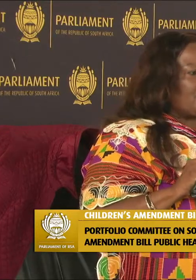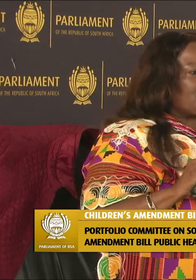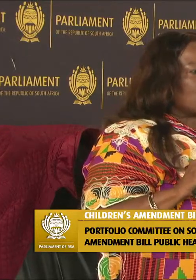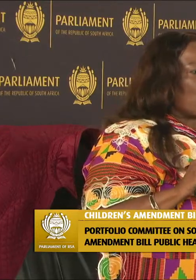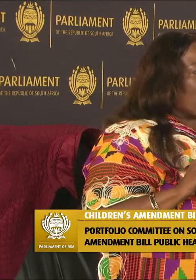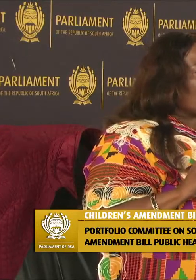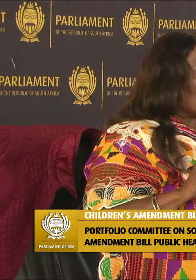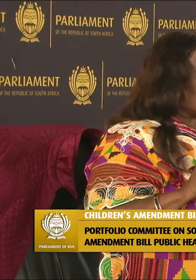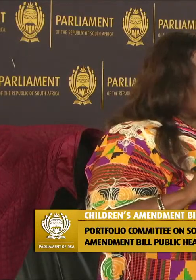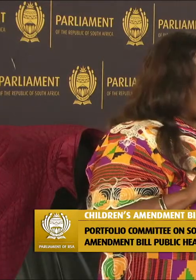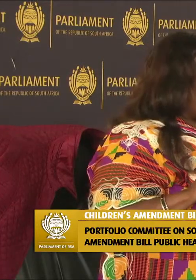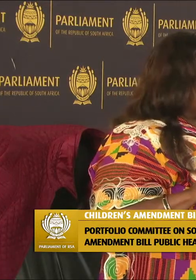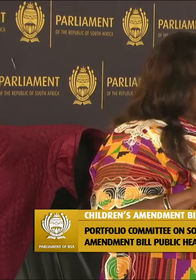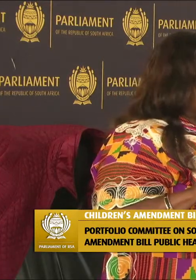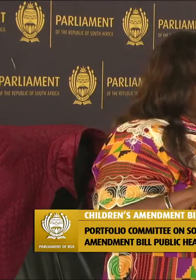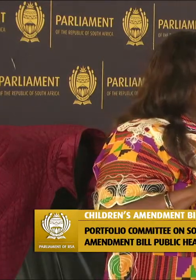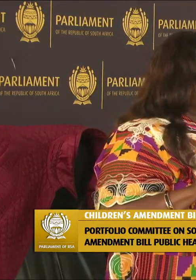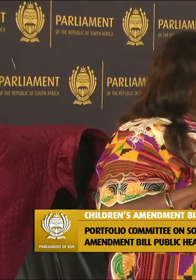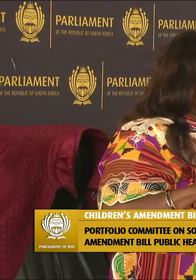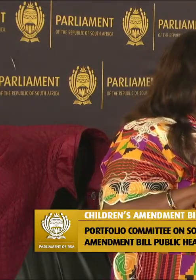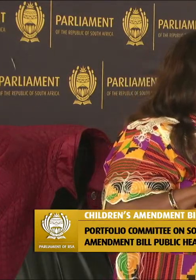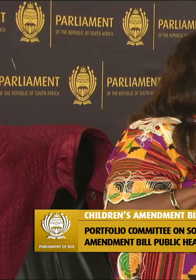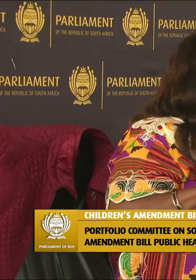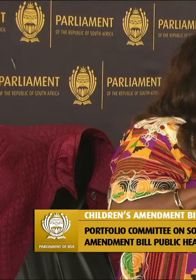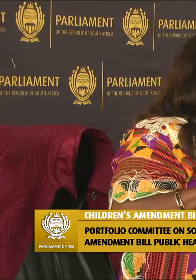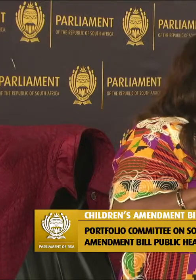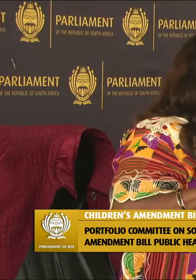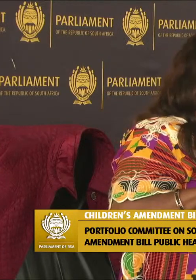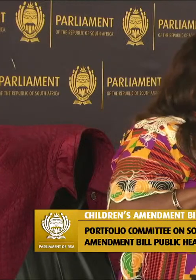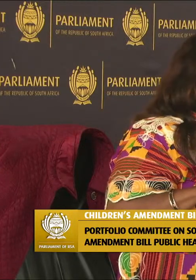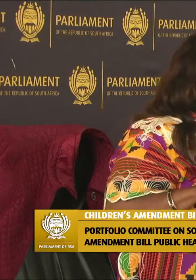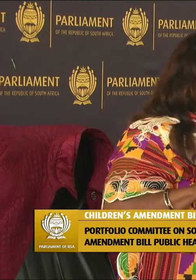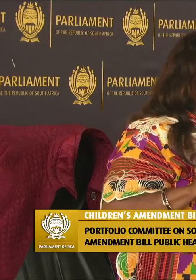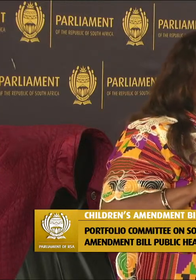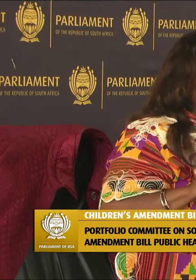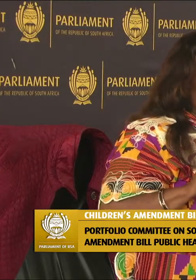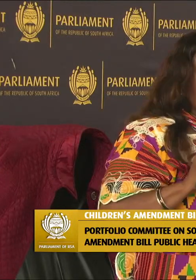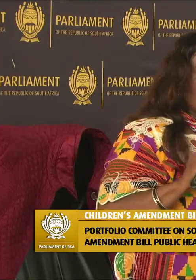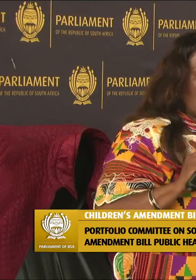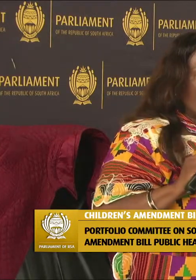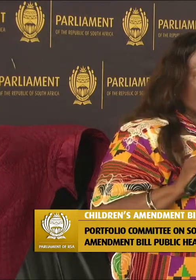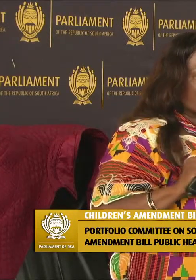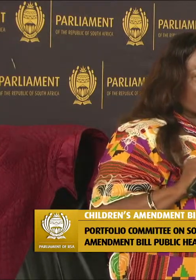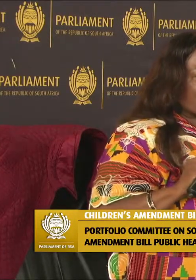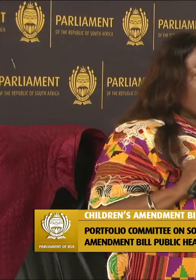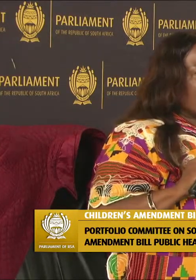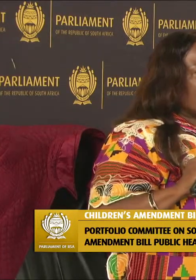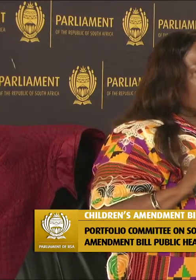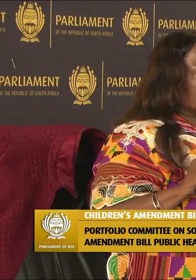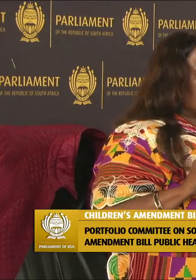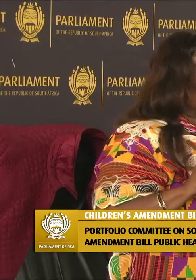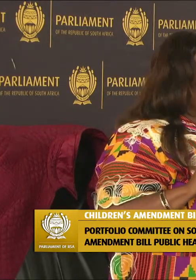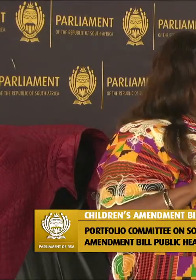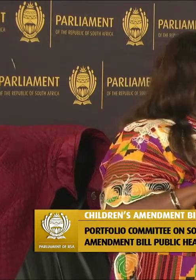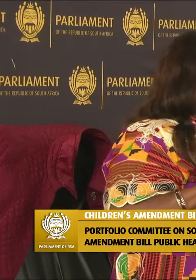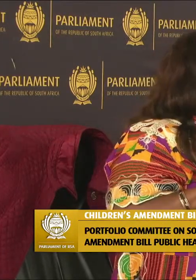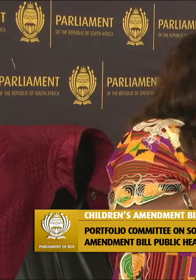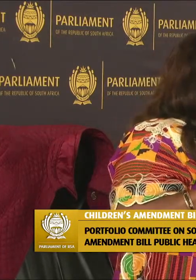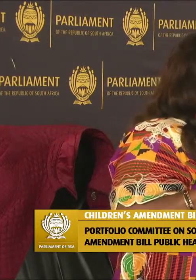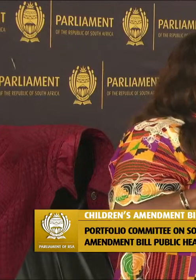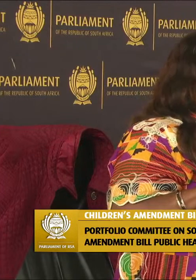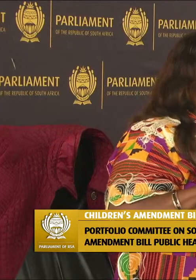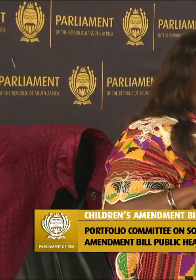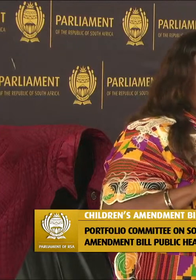Nje into ehlonyelweyo endicinga ba abantu abangotata imelba ibachwayitise and bekumelba